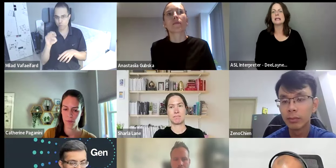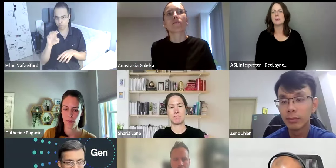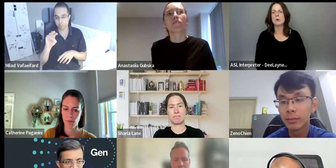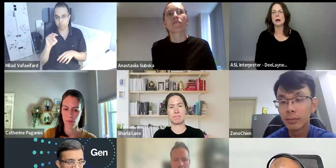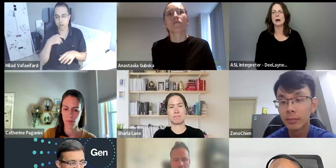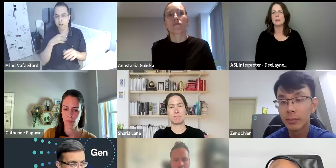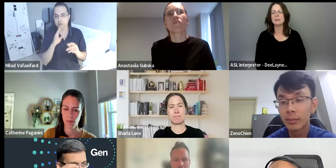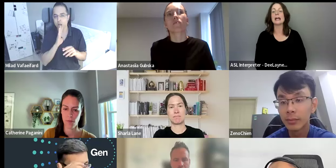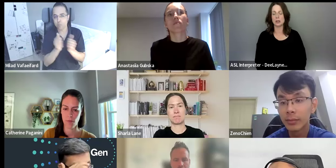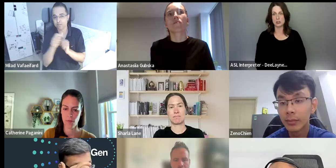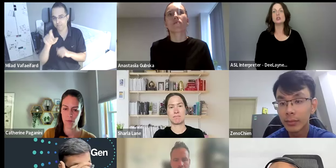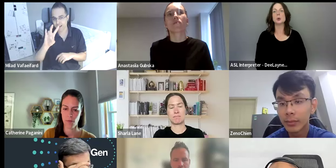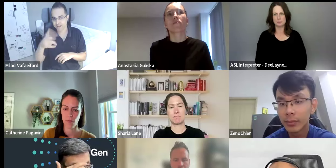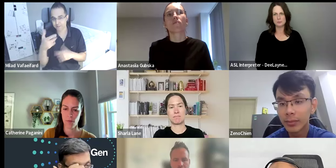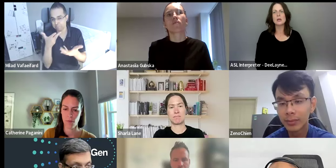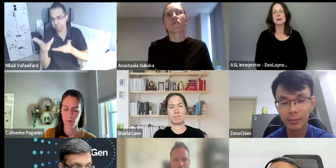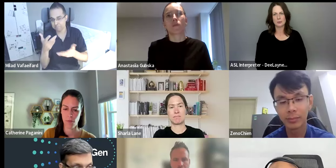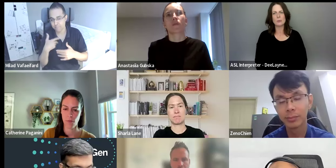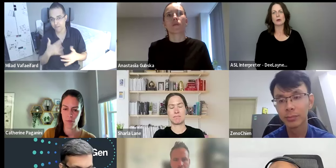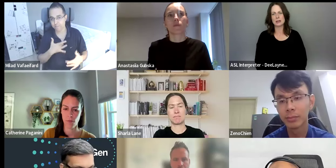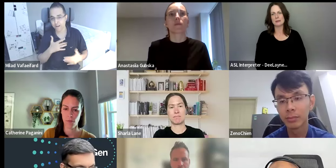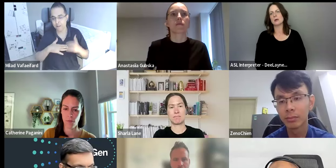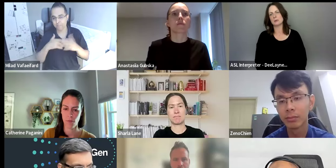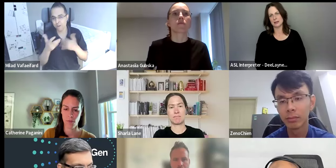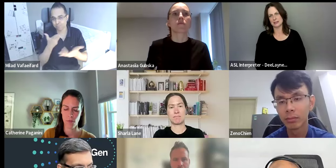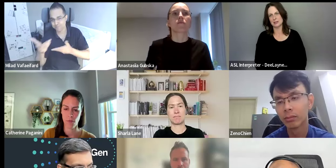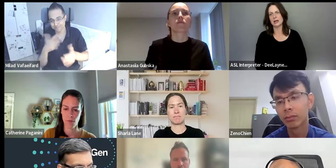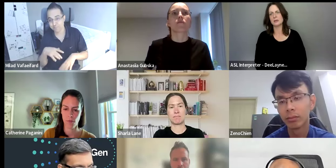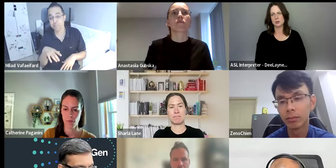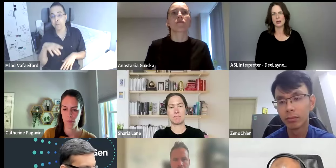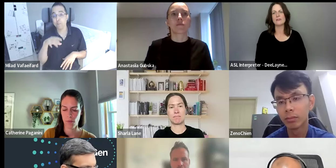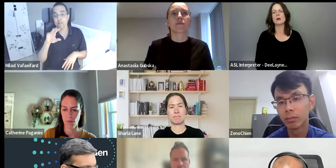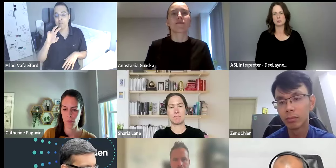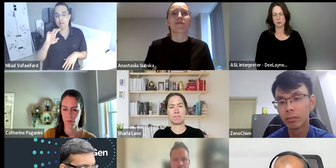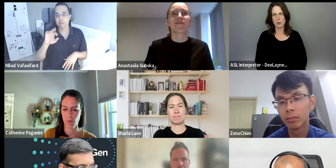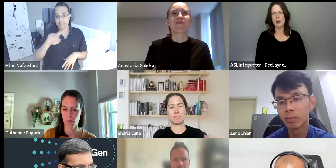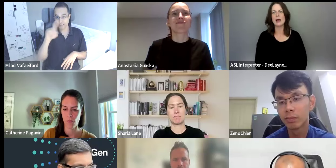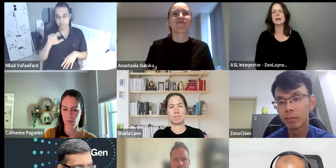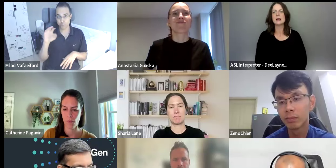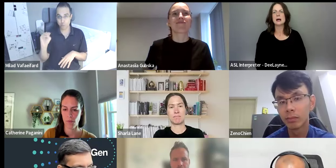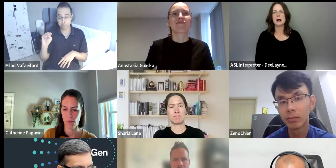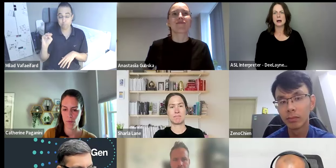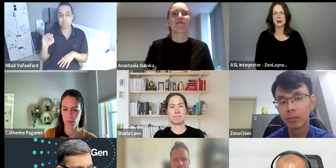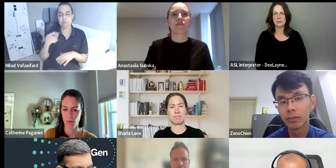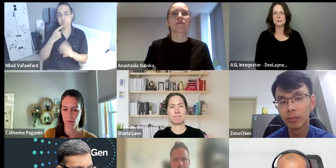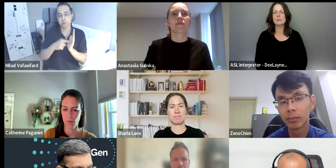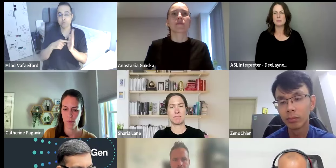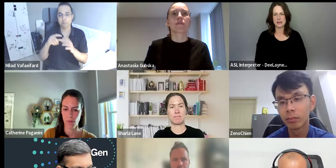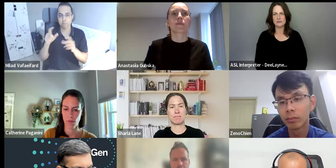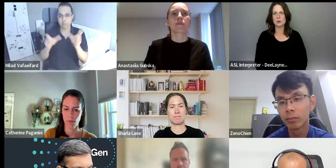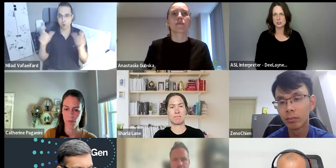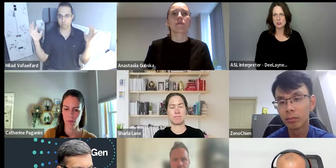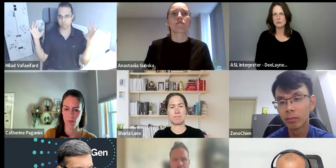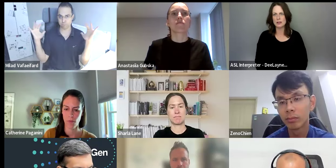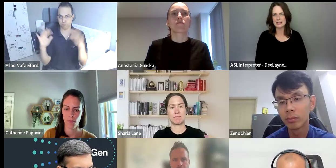for example, like on Zoom, I talk with Anastasia on Zoom and I feel comfortable that way.